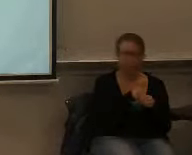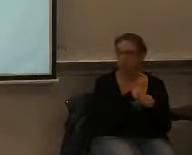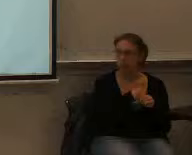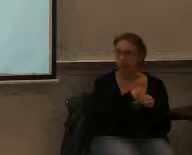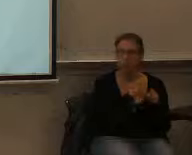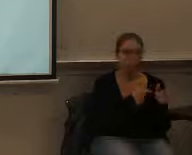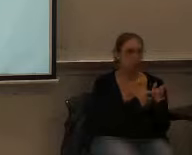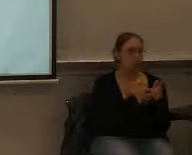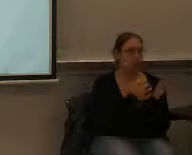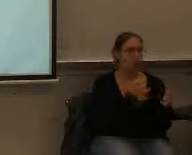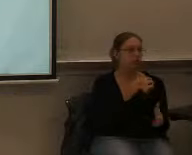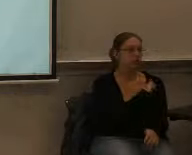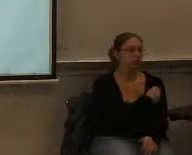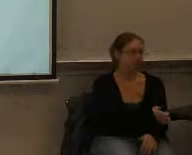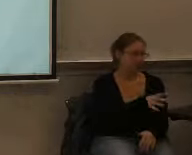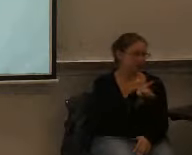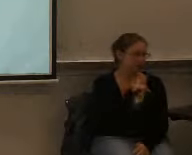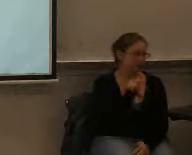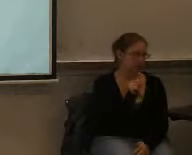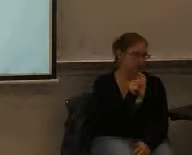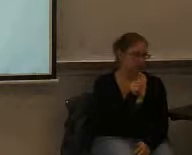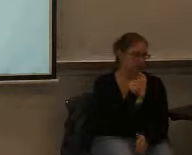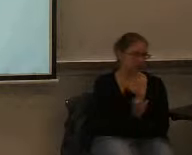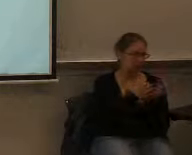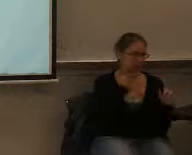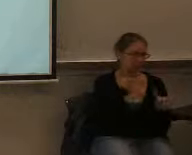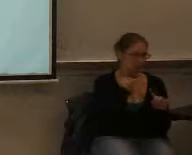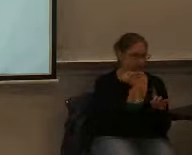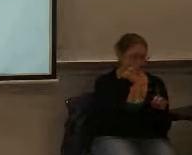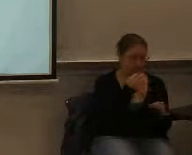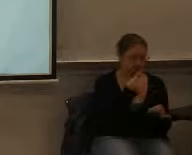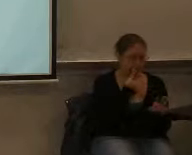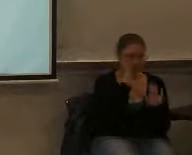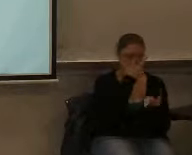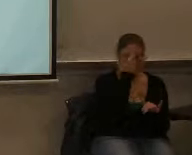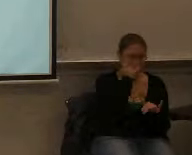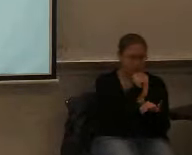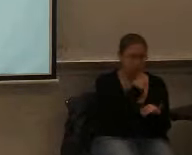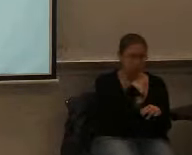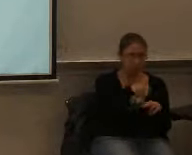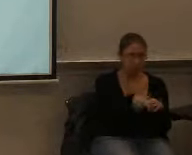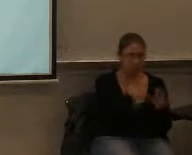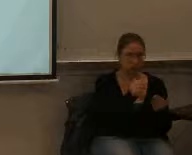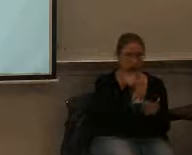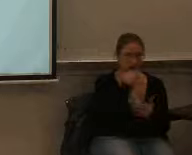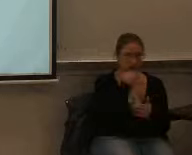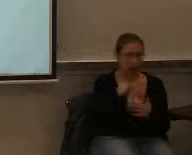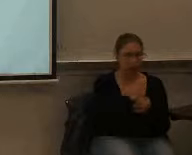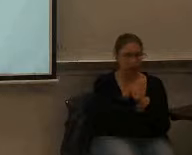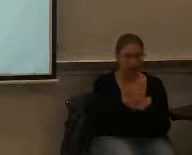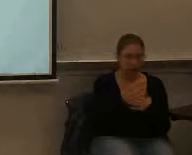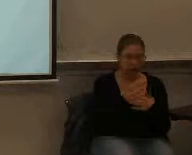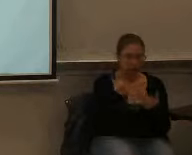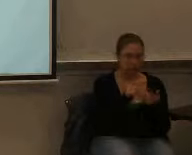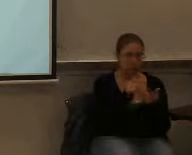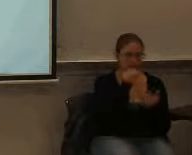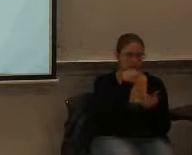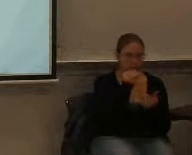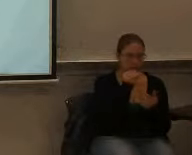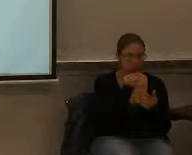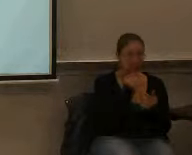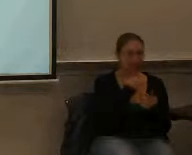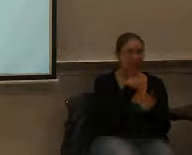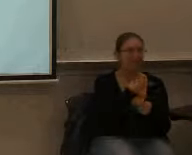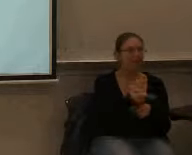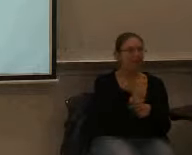Yeah, it takes too much energy, right? And then at some point you just elect to say, forget it, I'm just going to sit here and not eat anything at all until the food